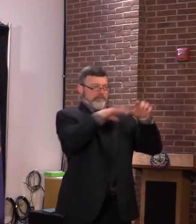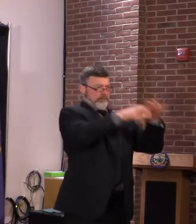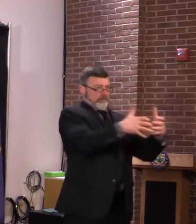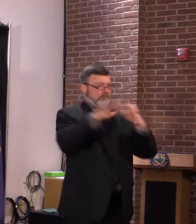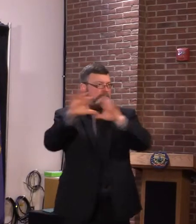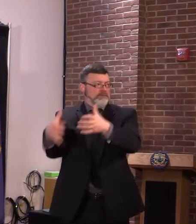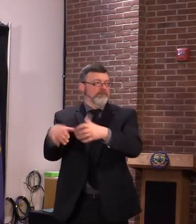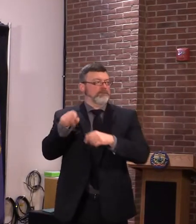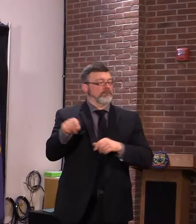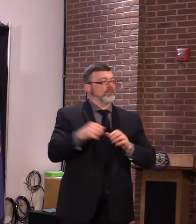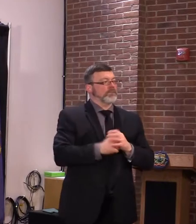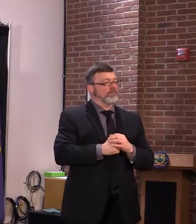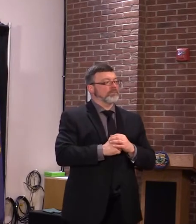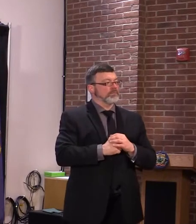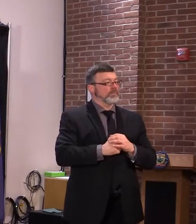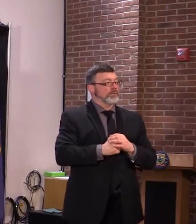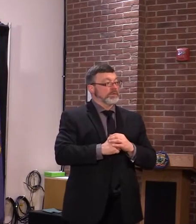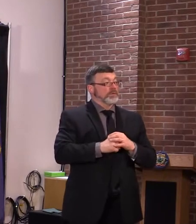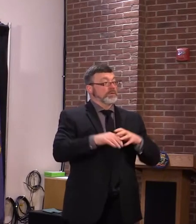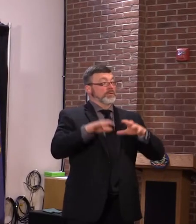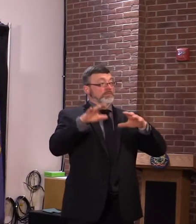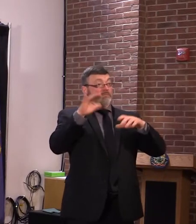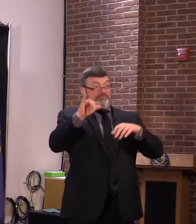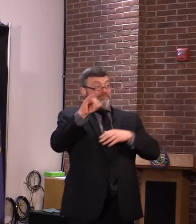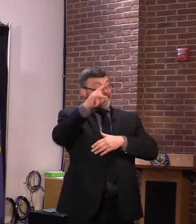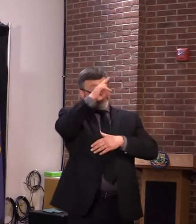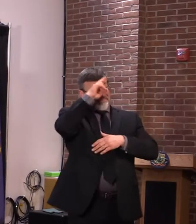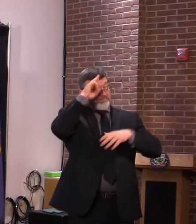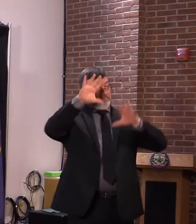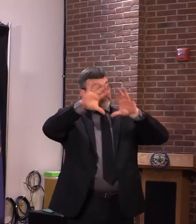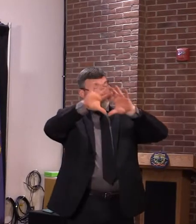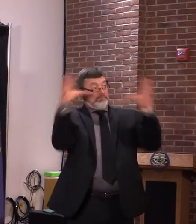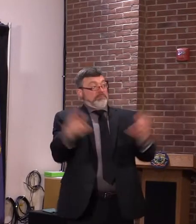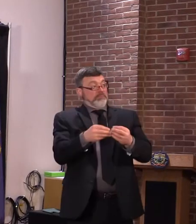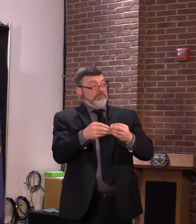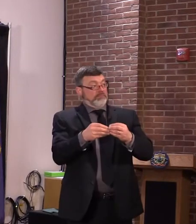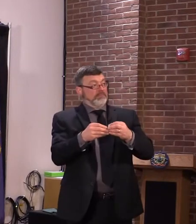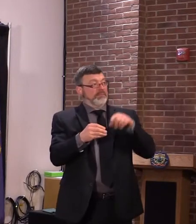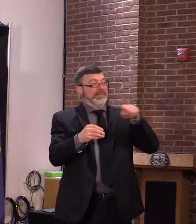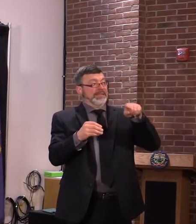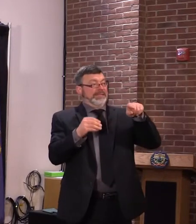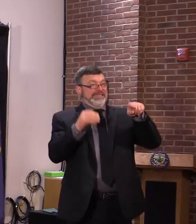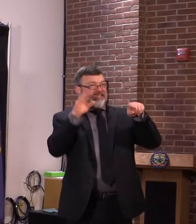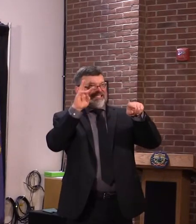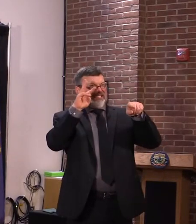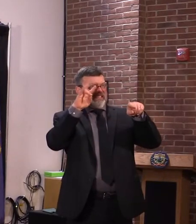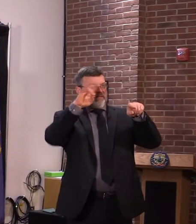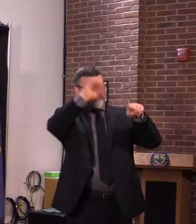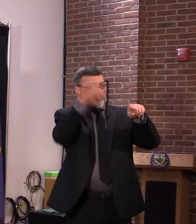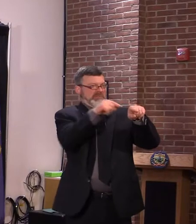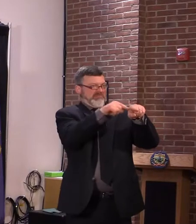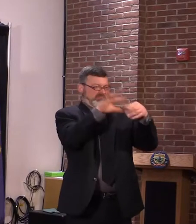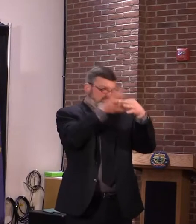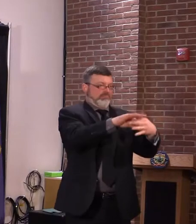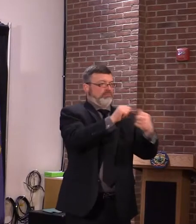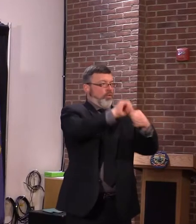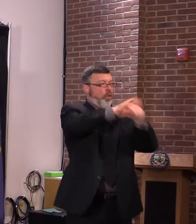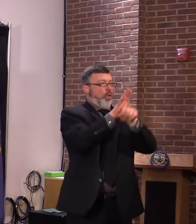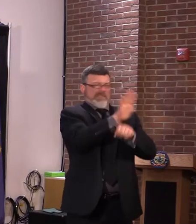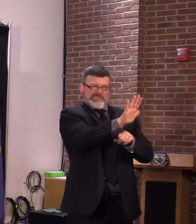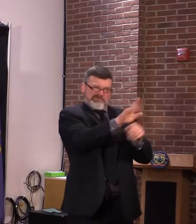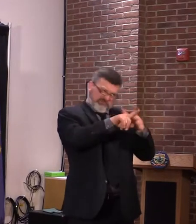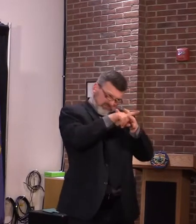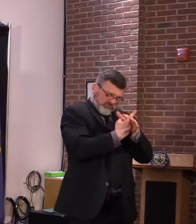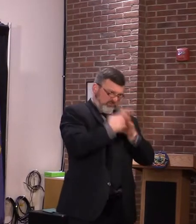COVID, about 67% went in because of their COVID-related illness. And about